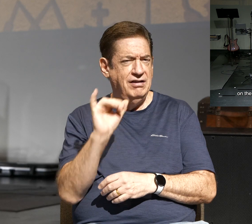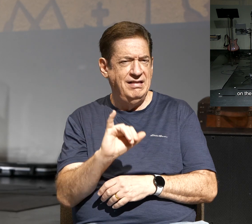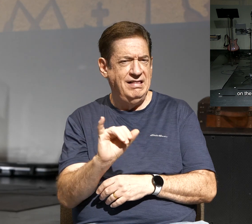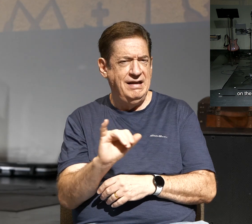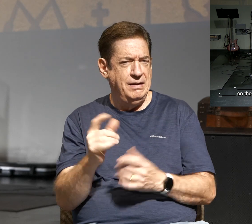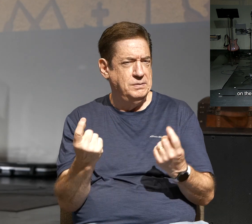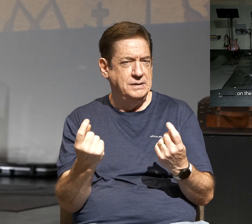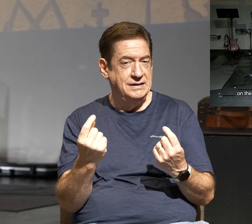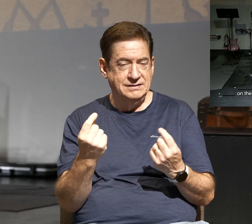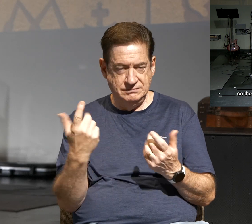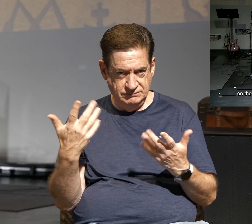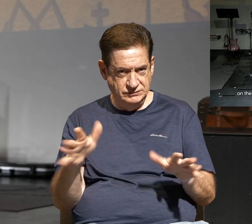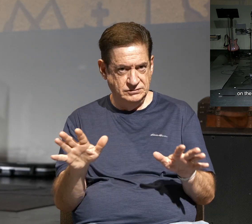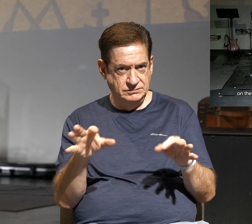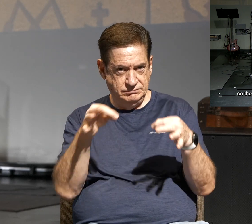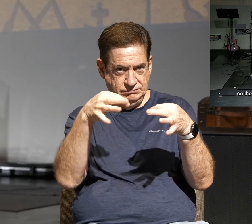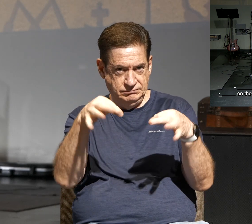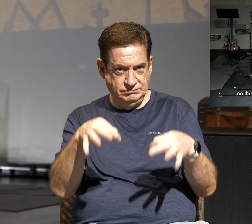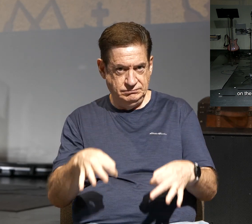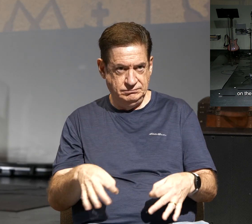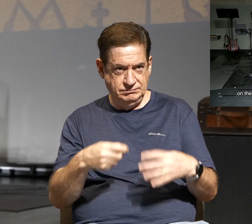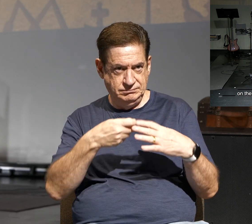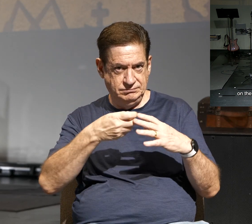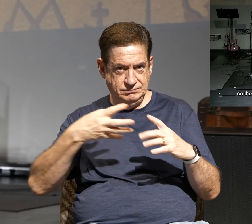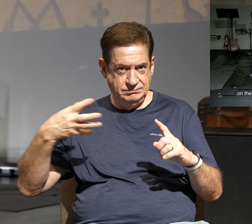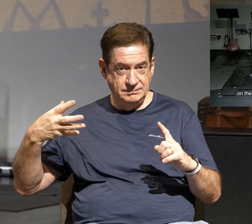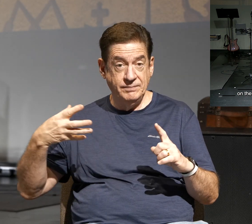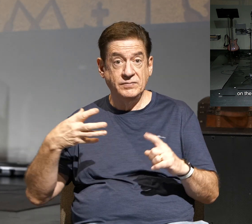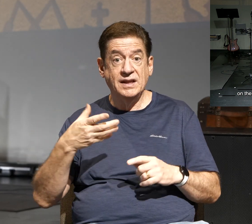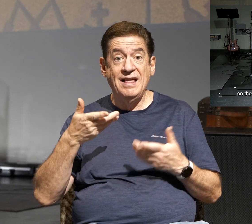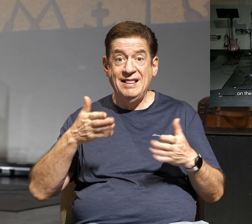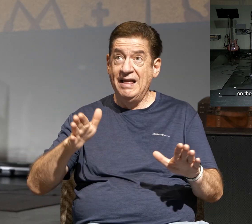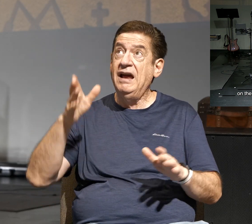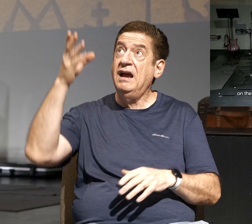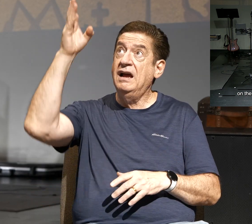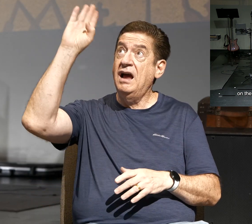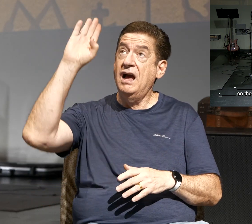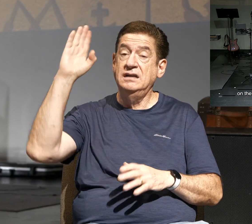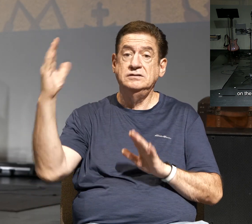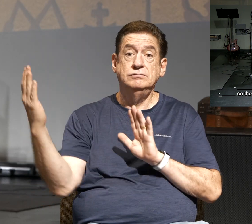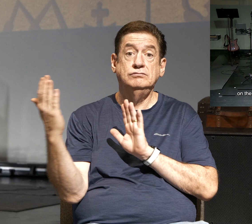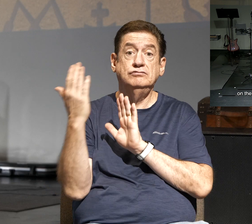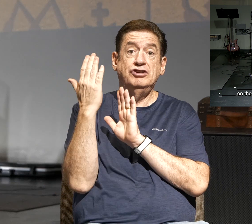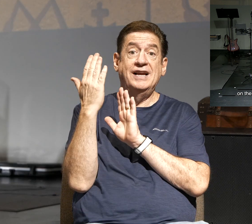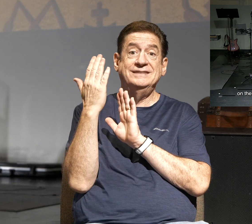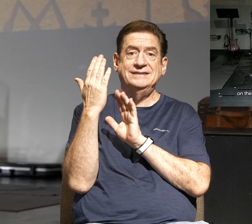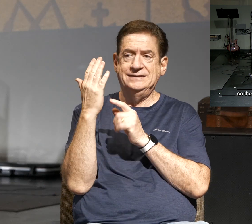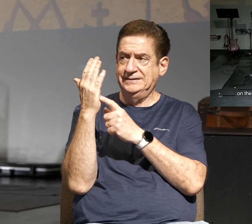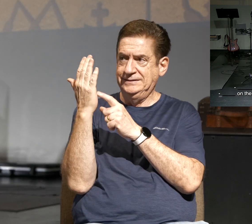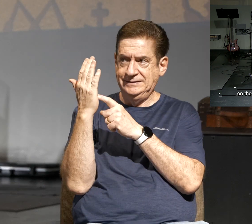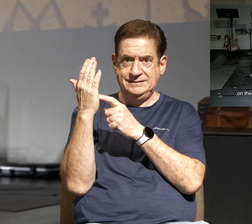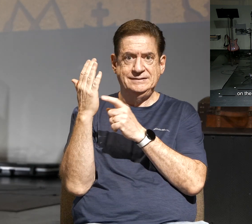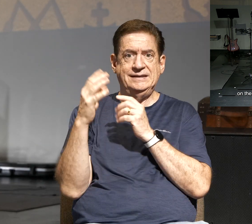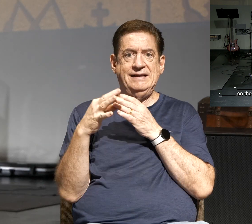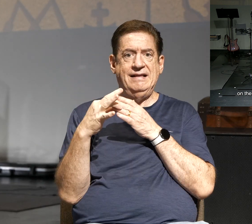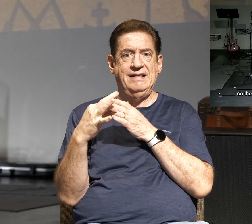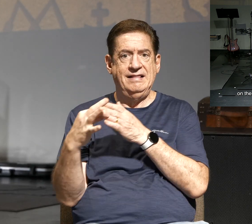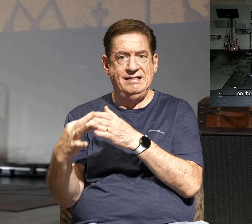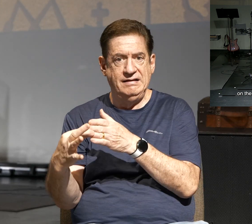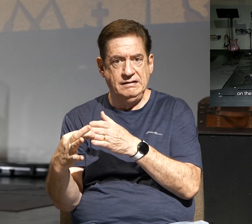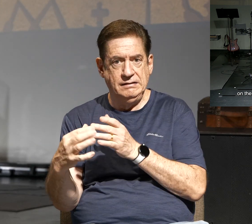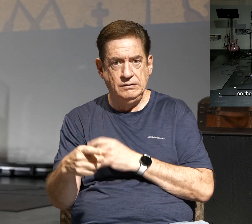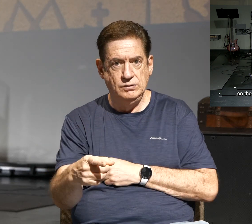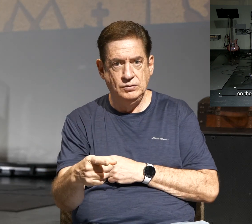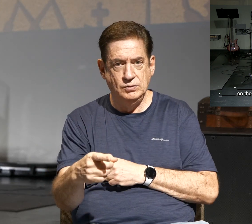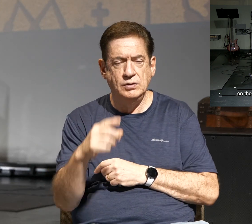us. Let God's presence lead you. That's your first fill in the blank. Let God's presence lead you.